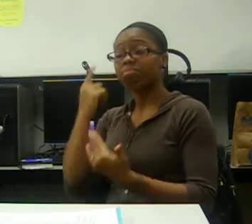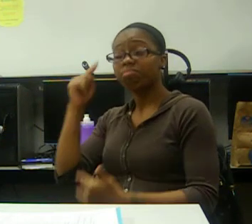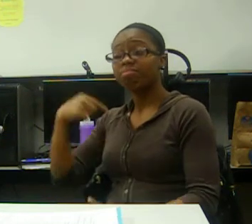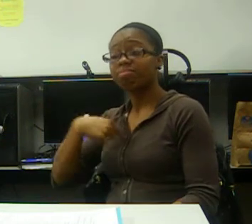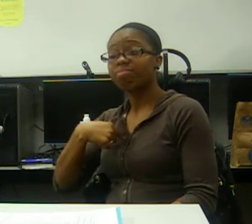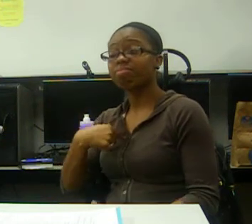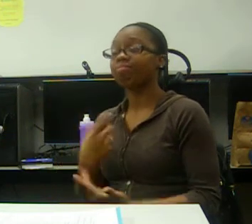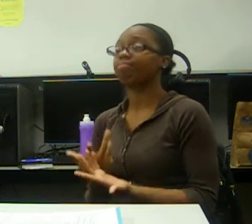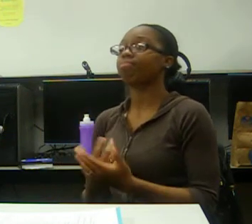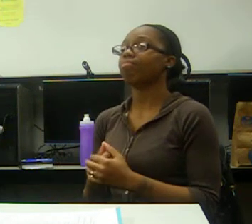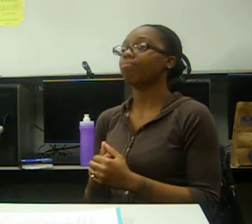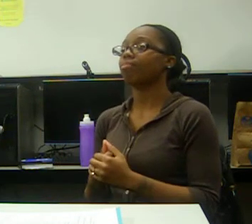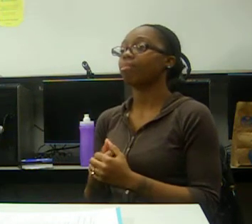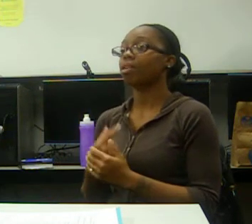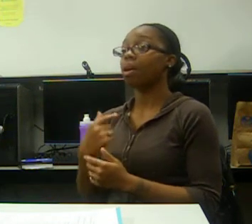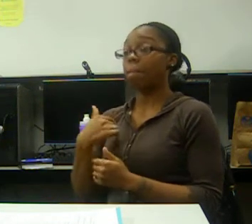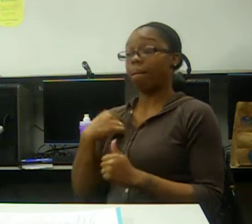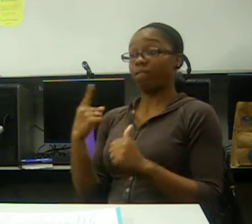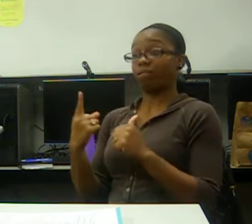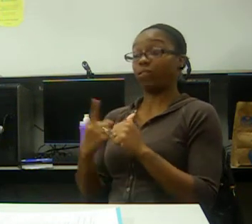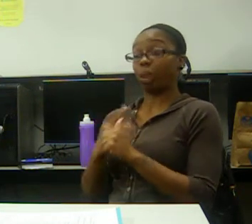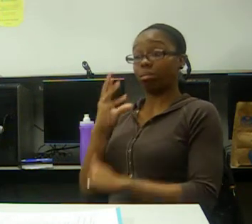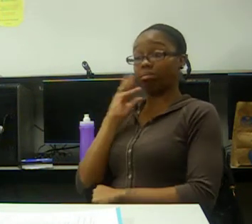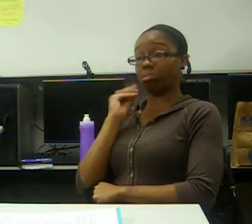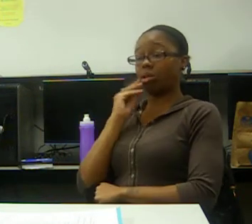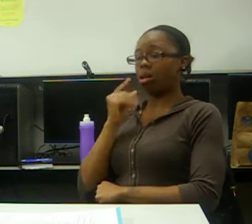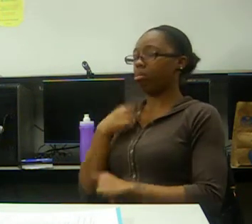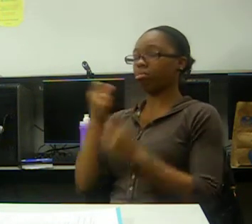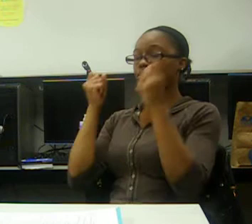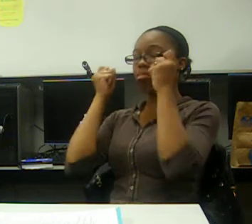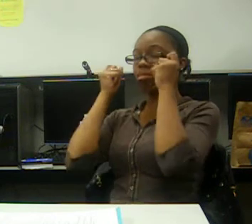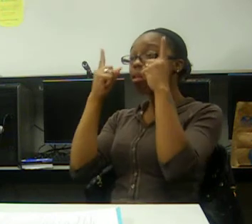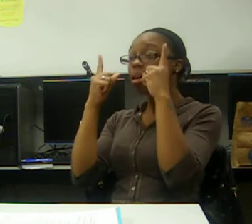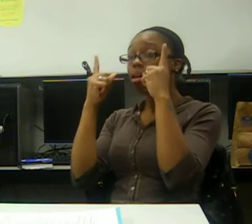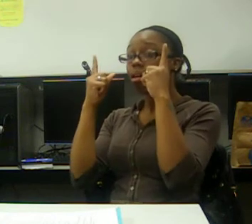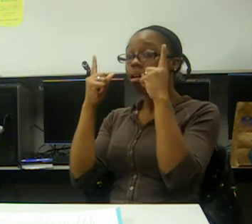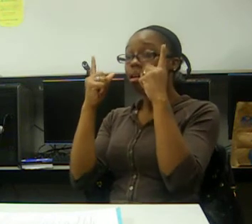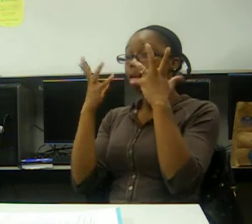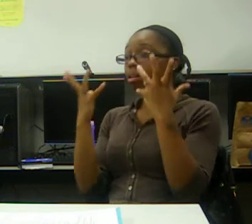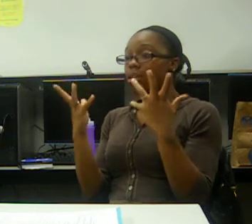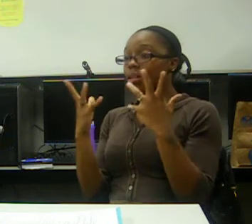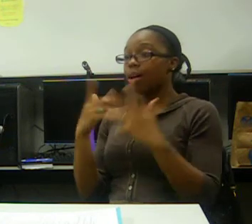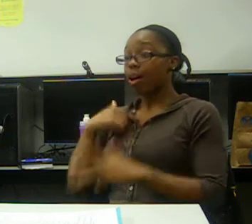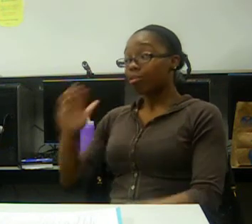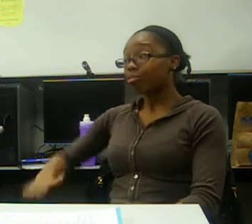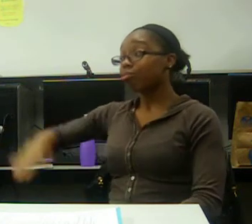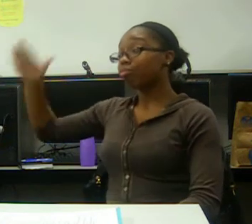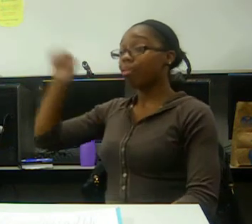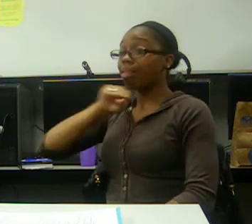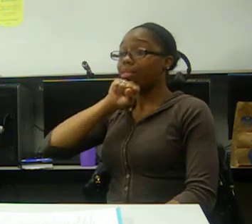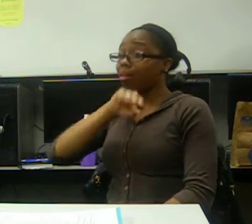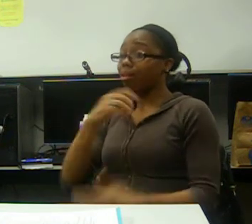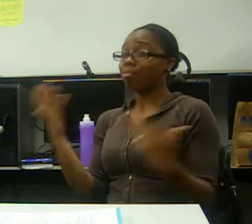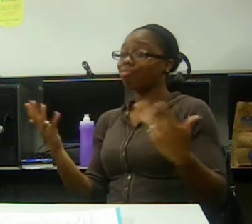being starstruck. My favorite character growing up was Tigger from Winnie the Pooh.